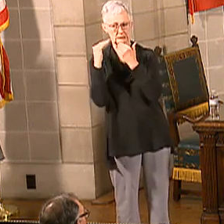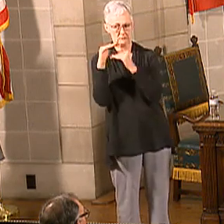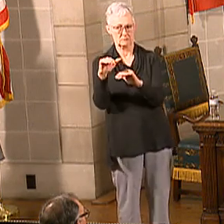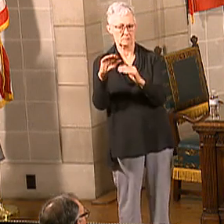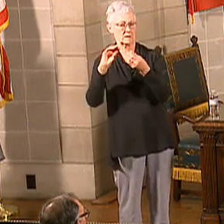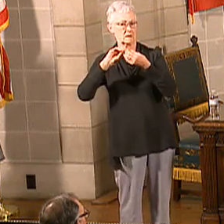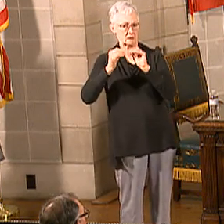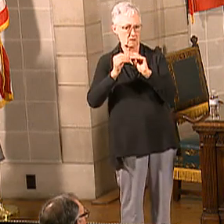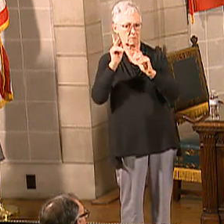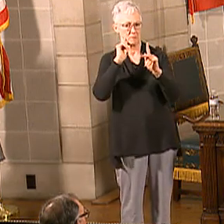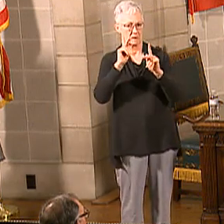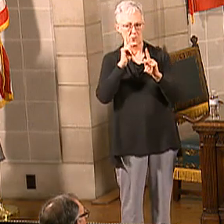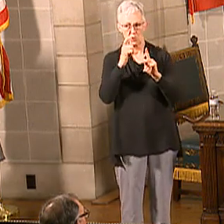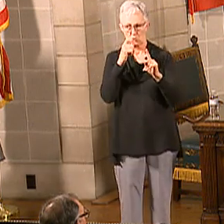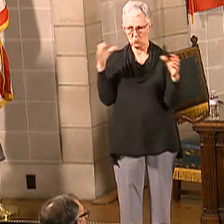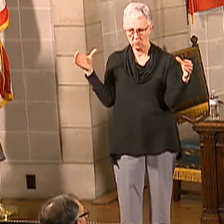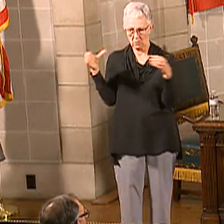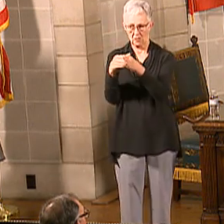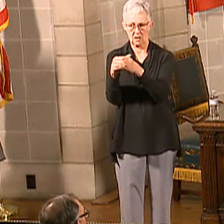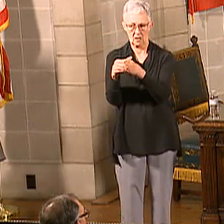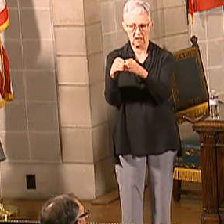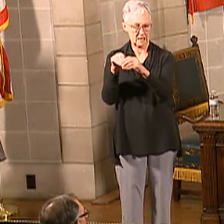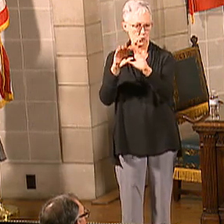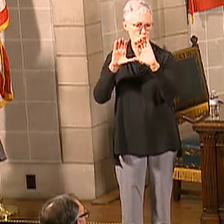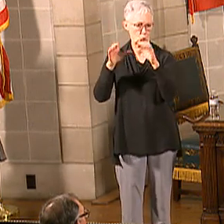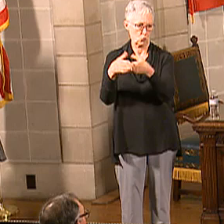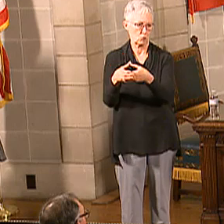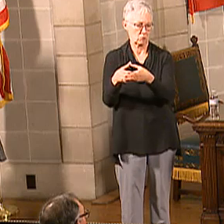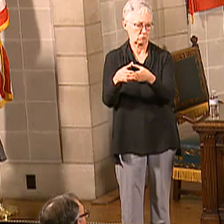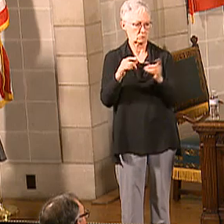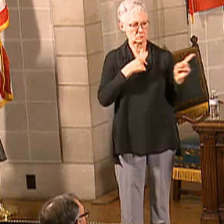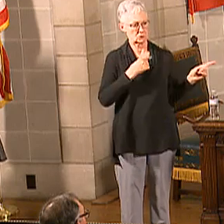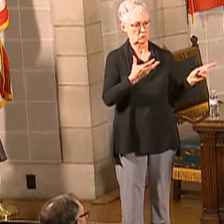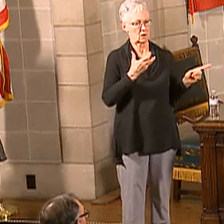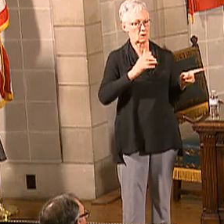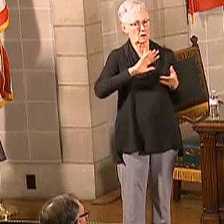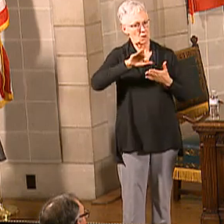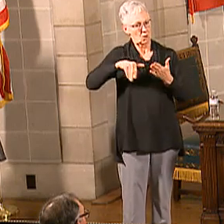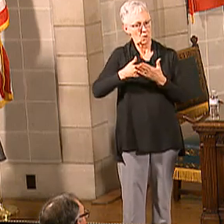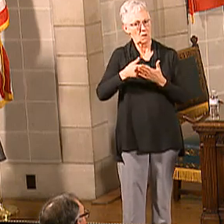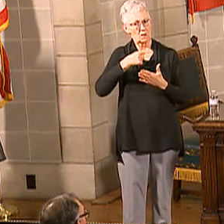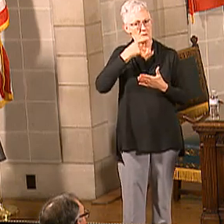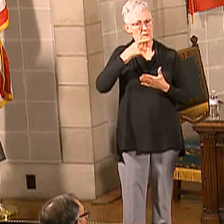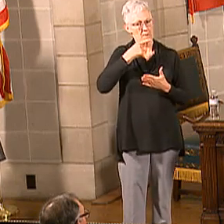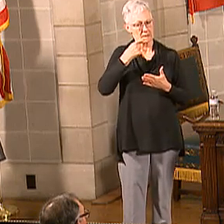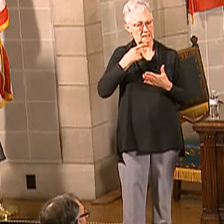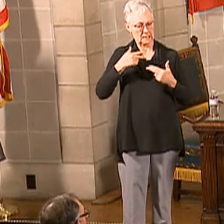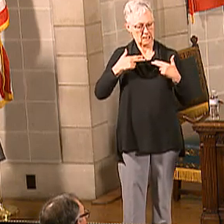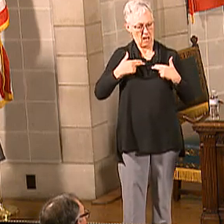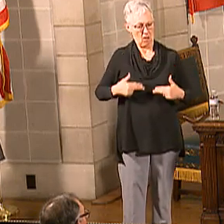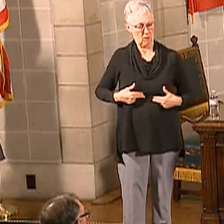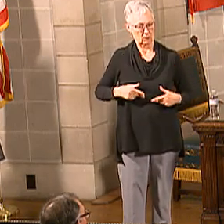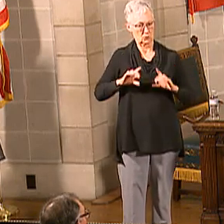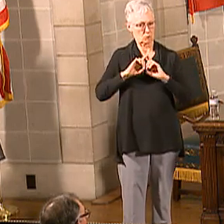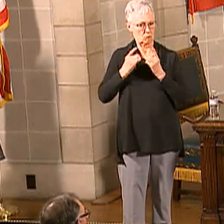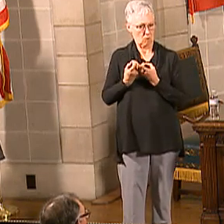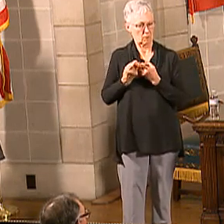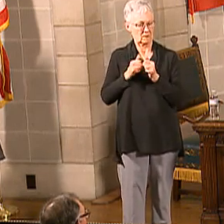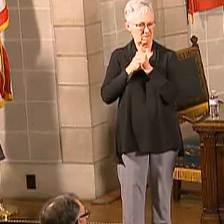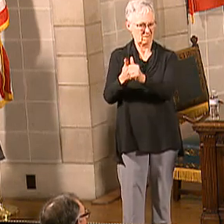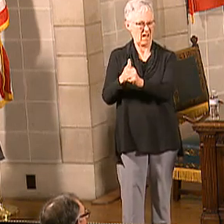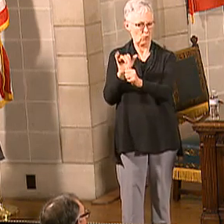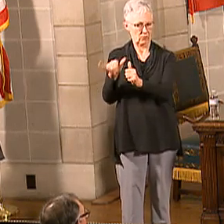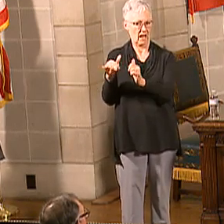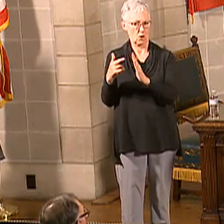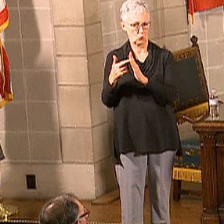really focused on. So that's what I want all of our public health directors to really be focused on, is how do we make sure we limit that? And I'll give you an example.